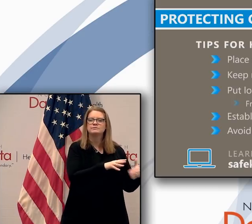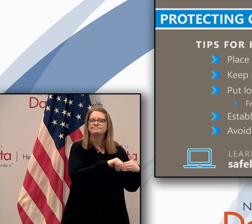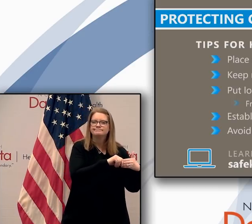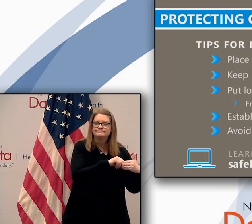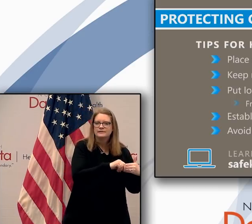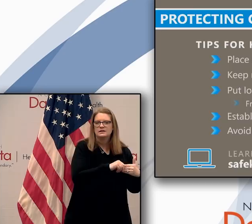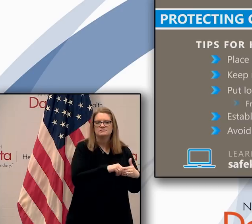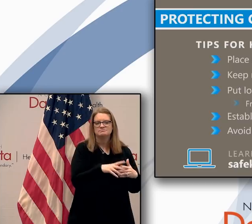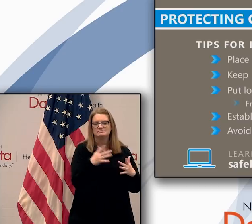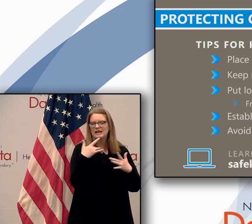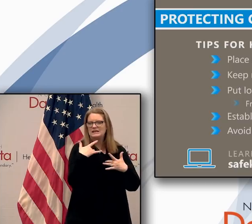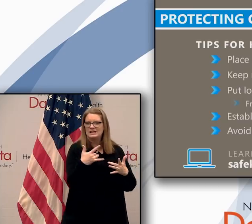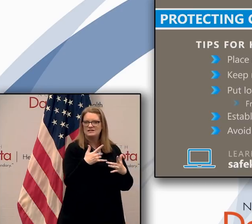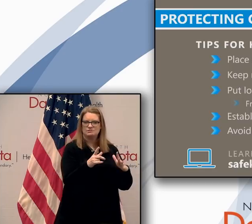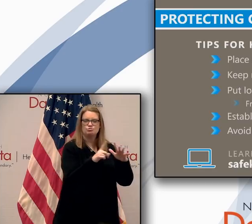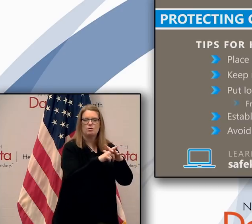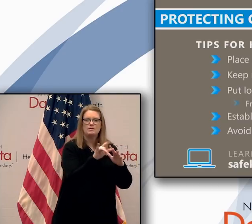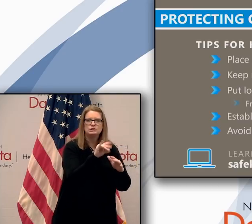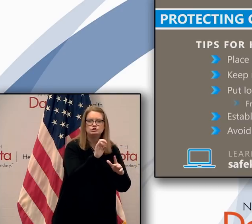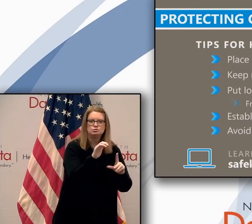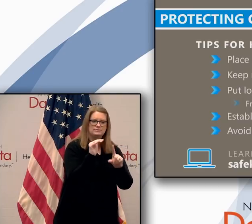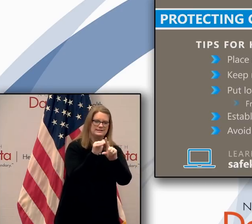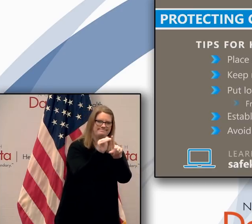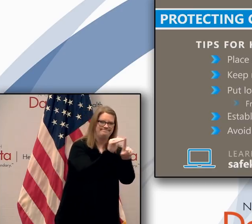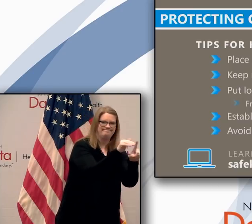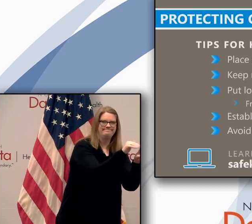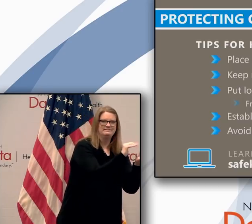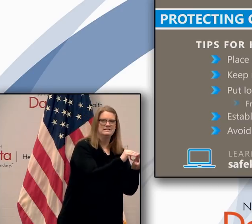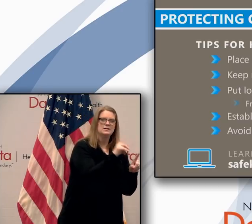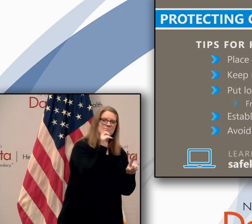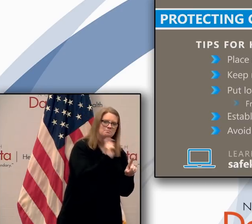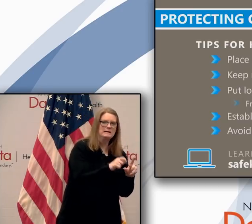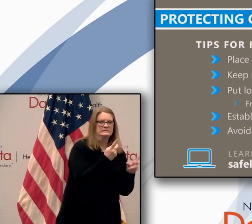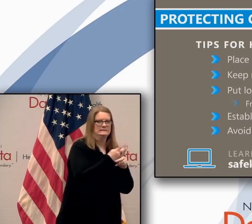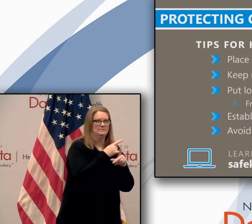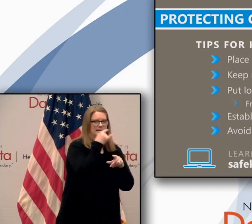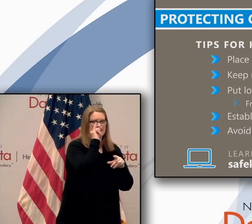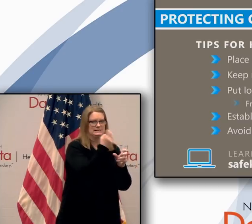to remind parents, but helpful to get them out now.